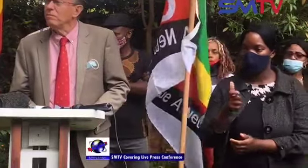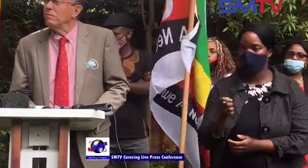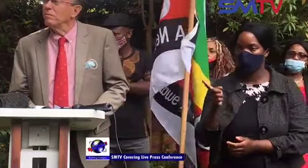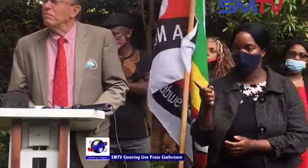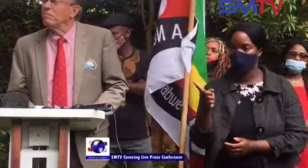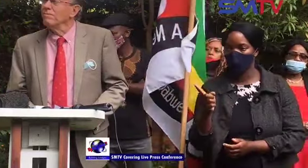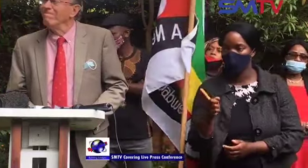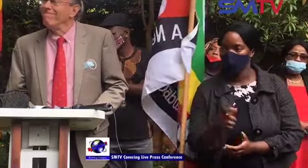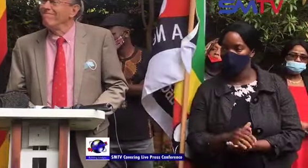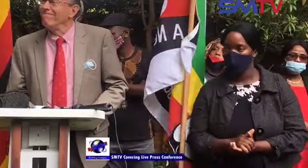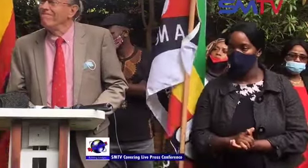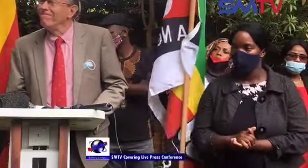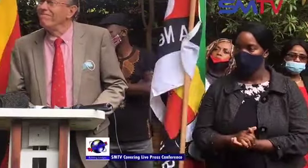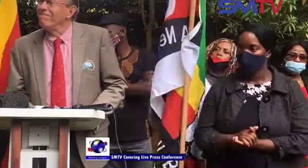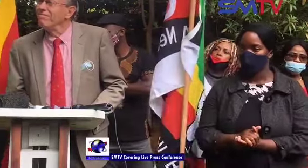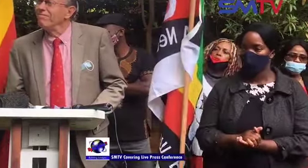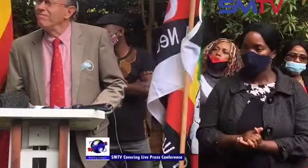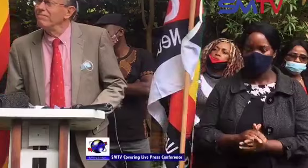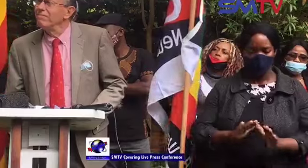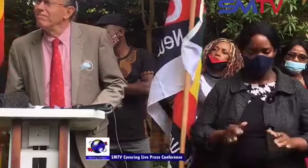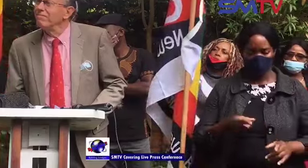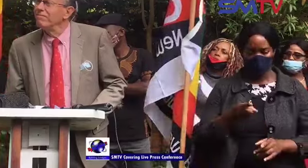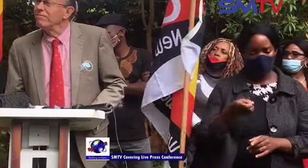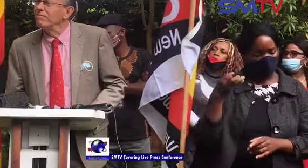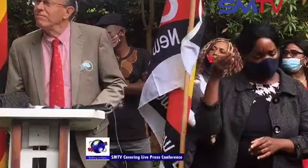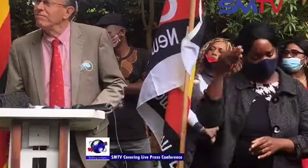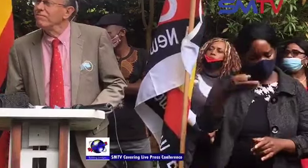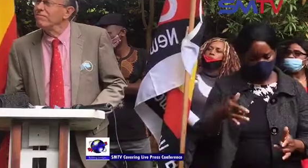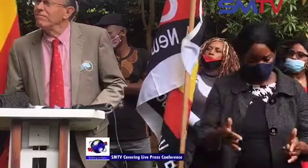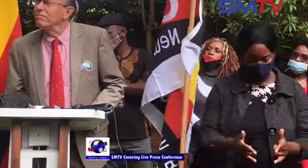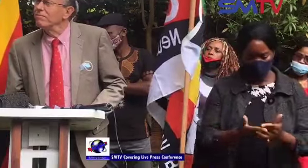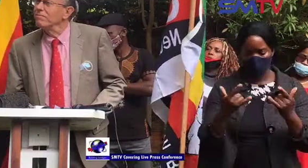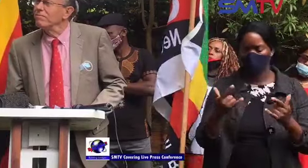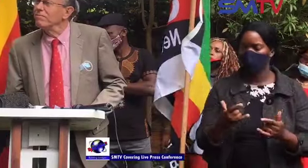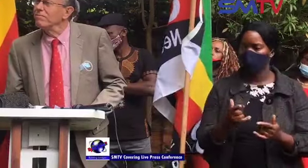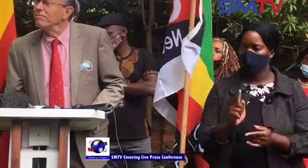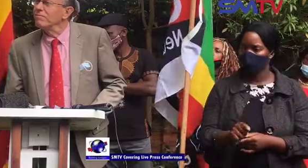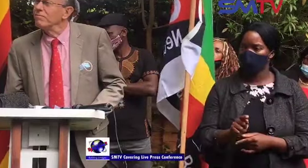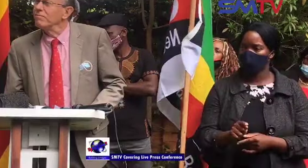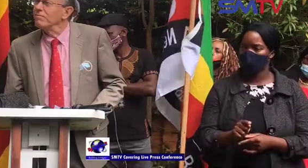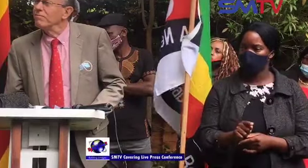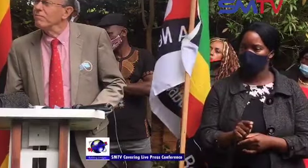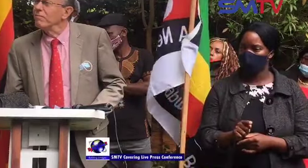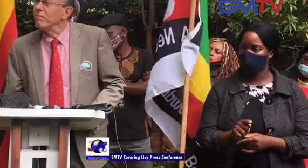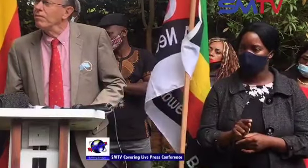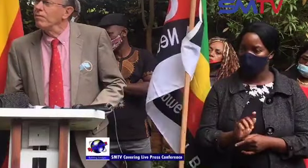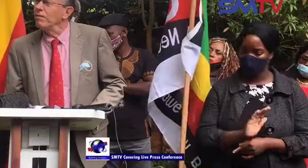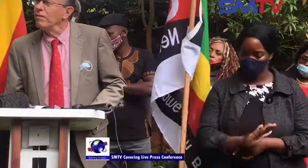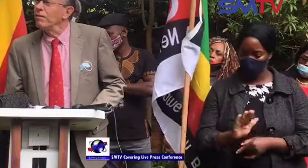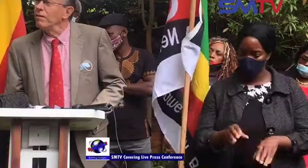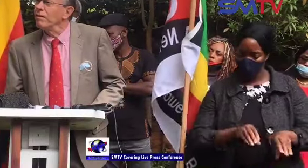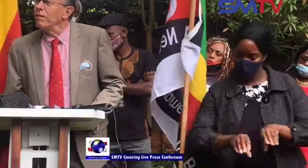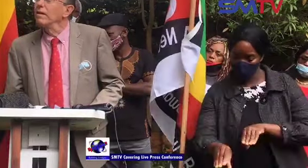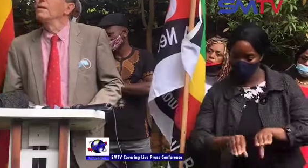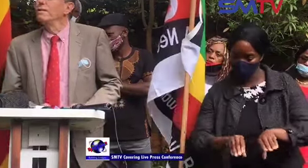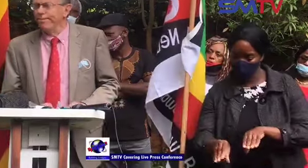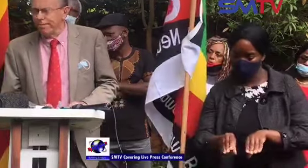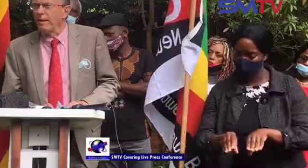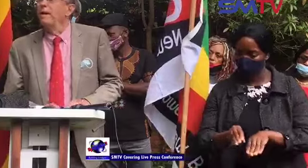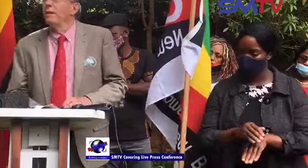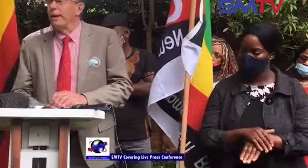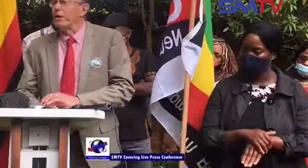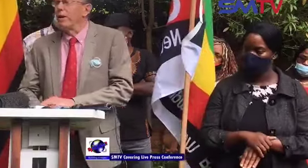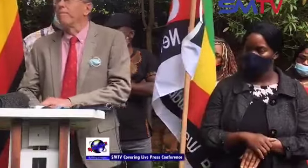know, what is the basis of presenting the 2019 audit report now towards the end of